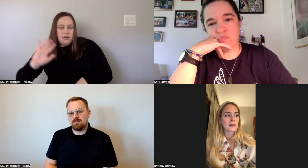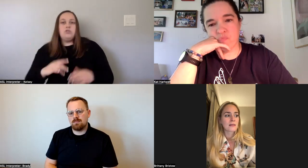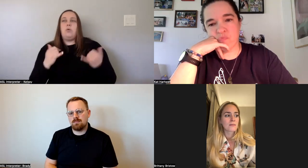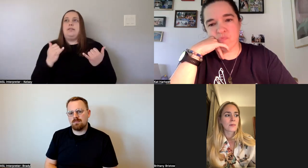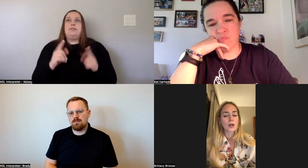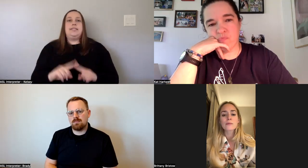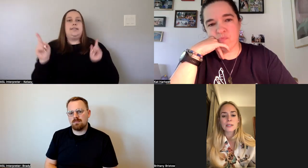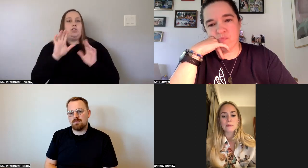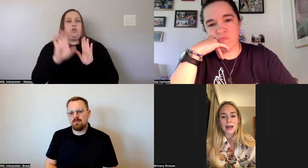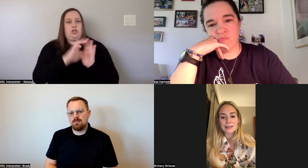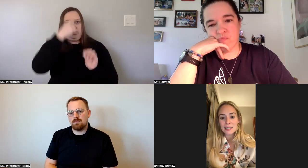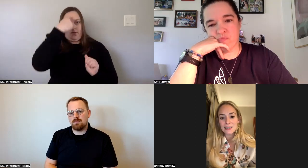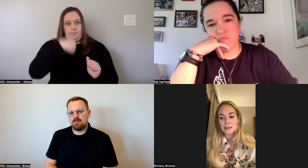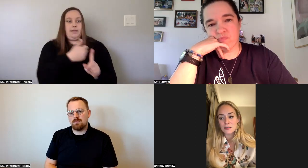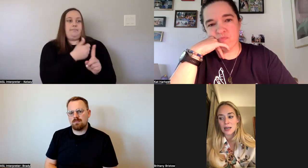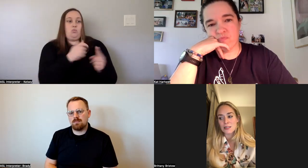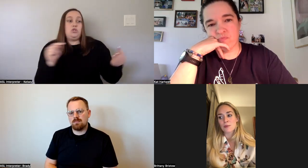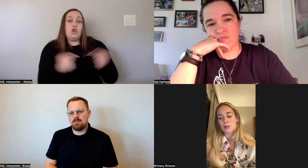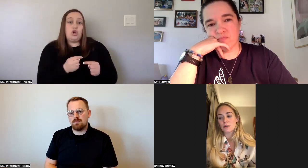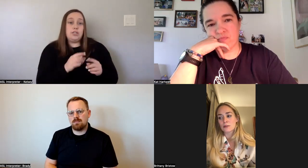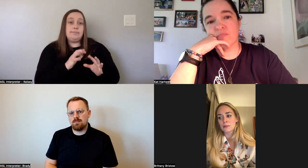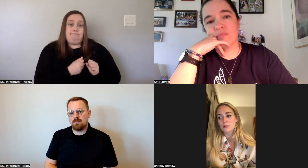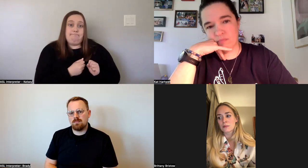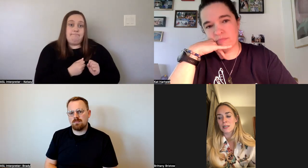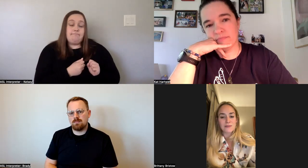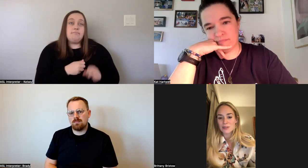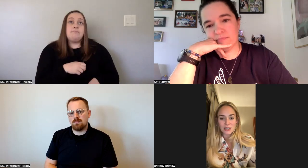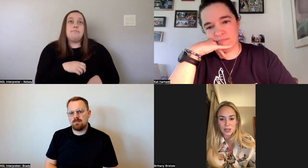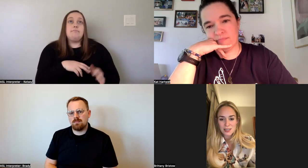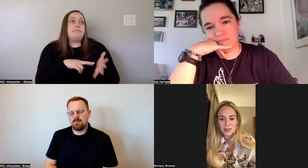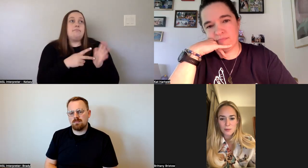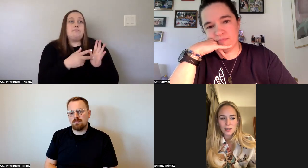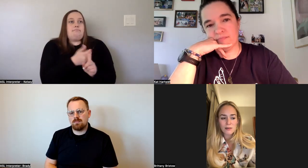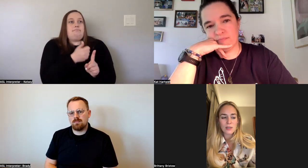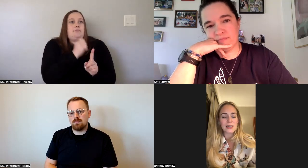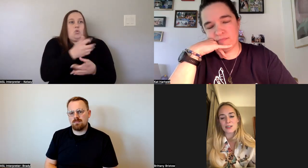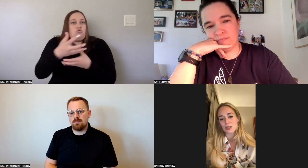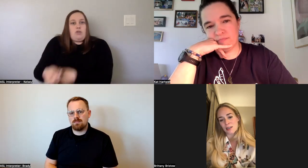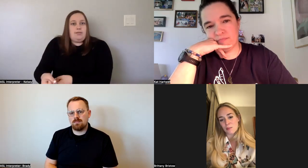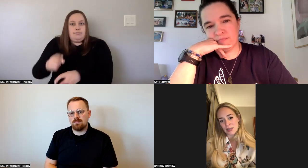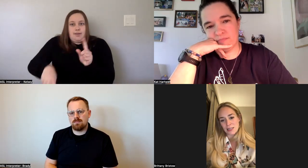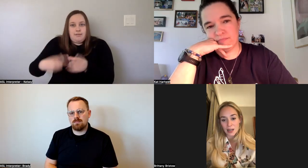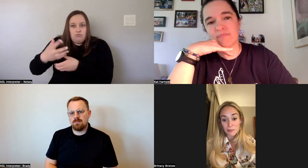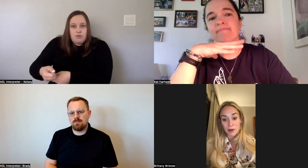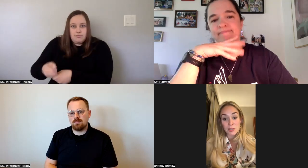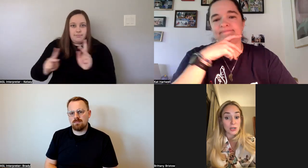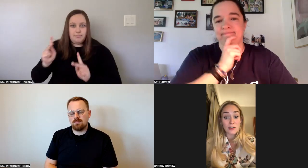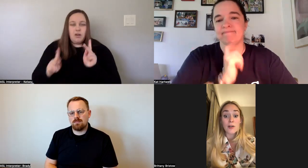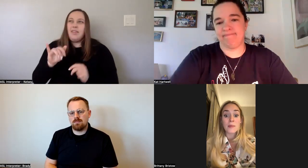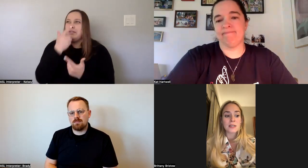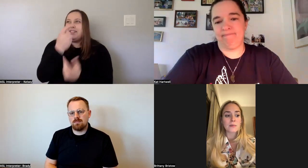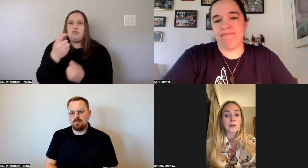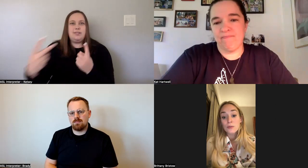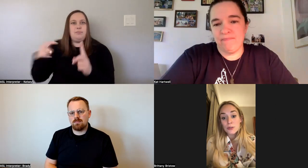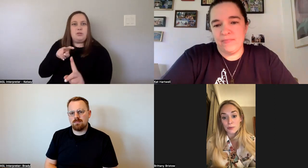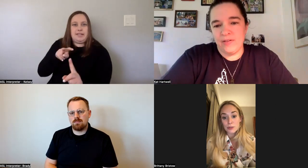was hurt really badly and as a result doesn't really trust anyone was an interesting place to come from, to start